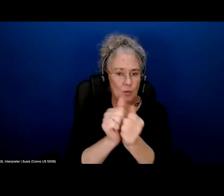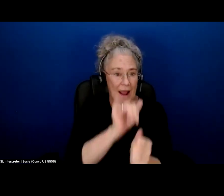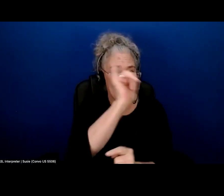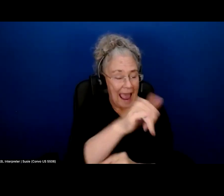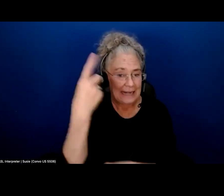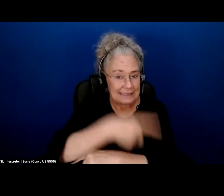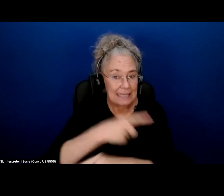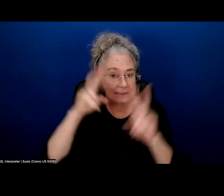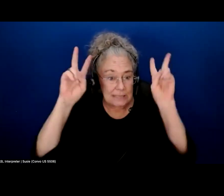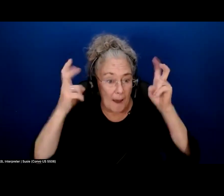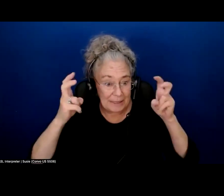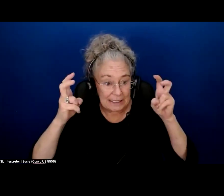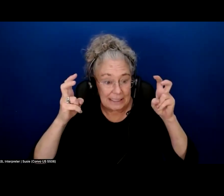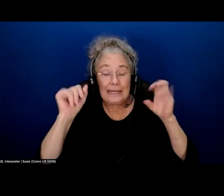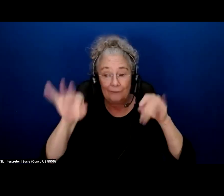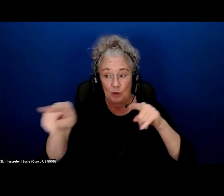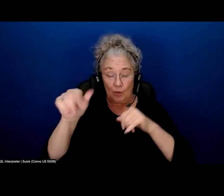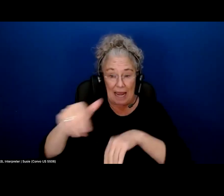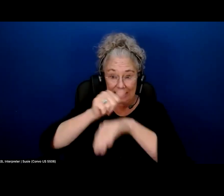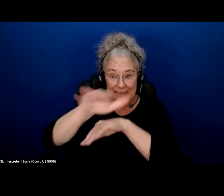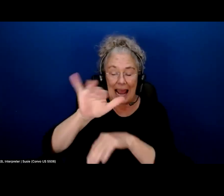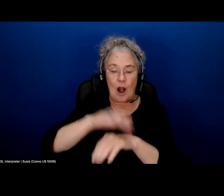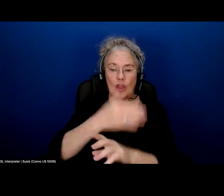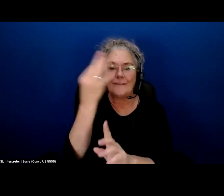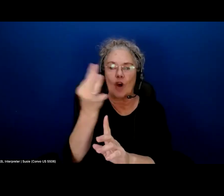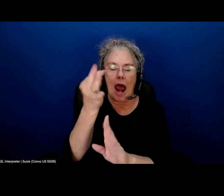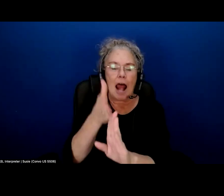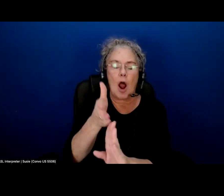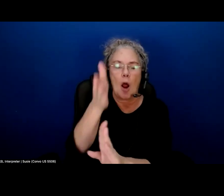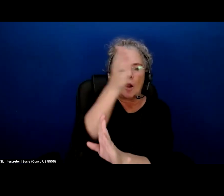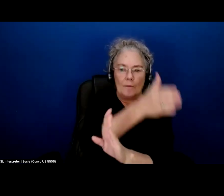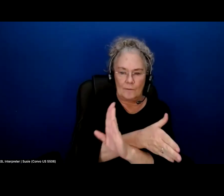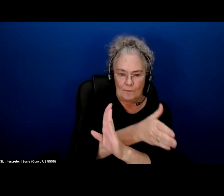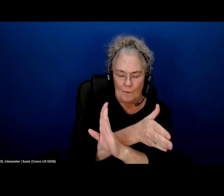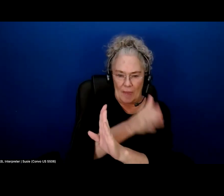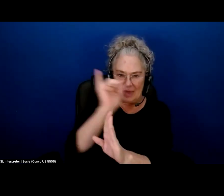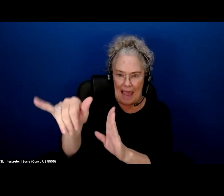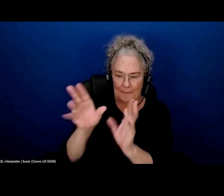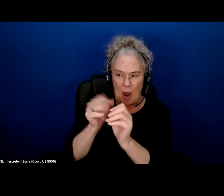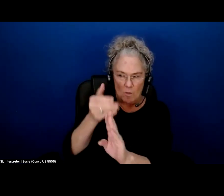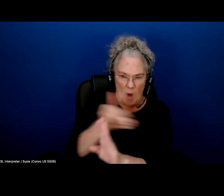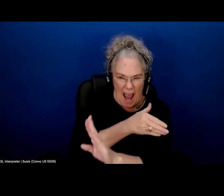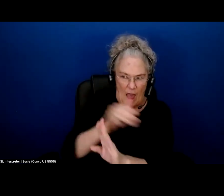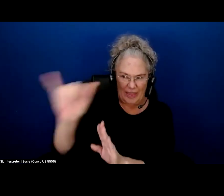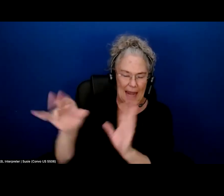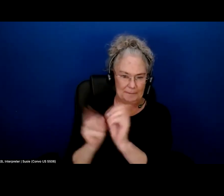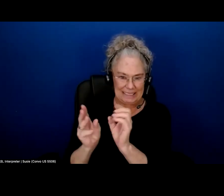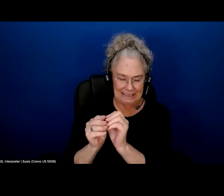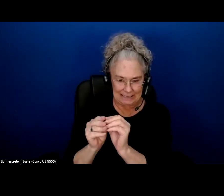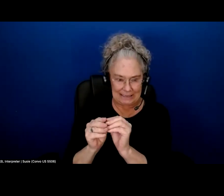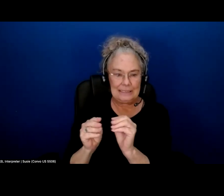topic. If you can send that on the Friday ahead of that meeting, prior to that meeting. So